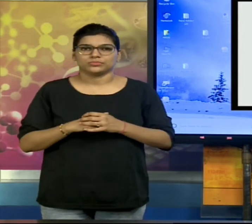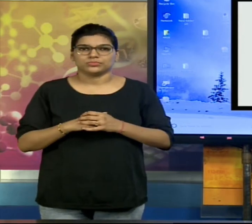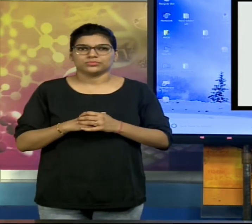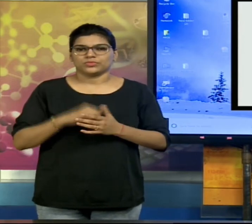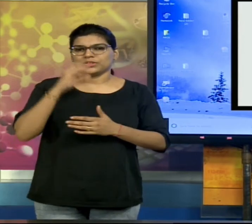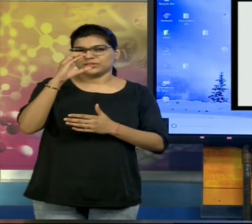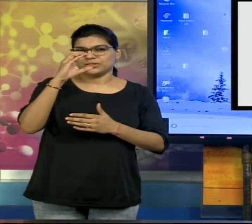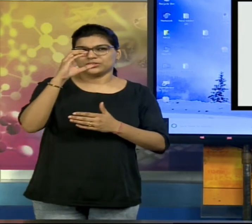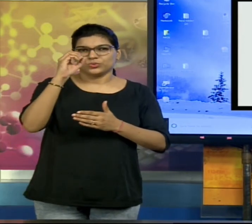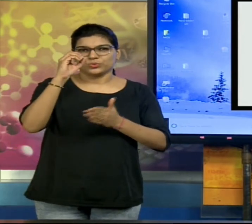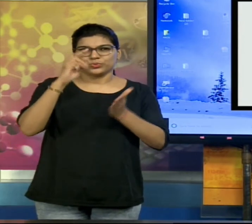This word means